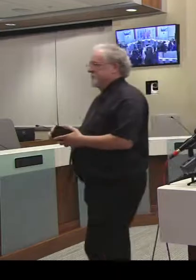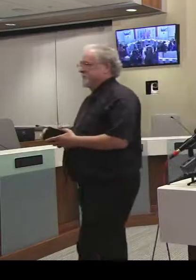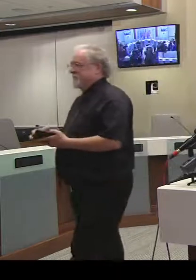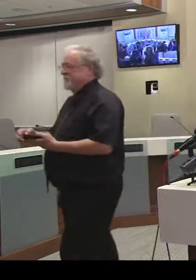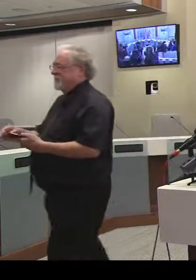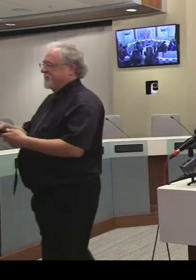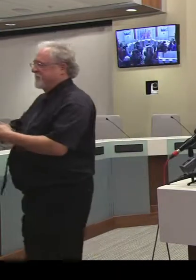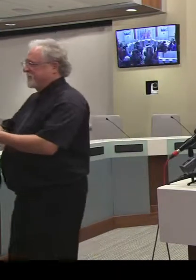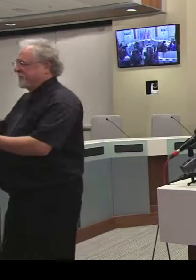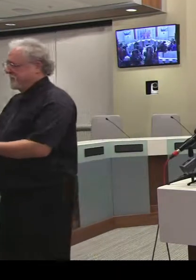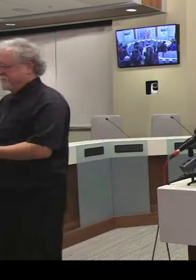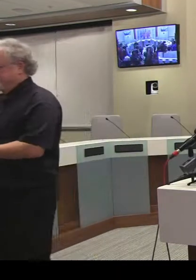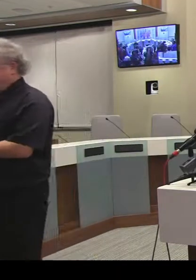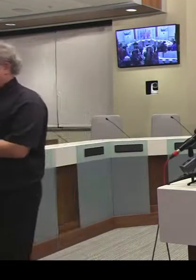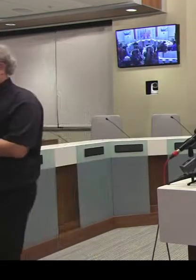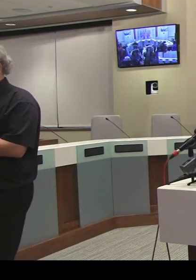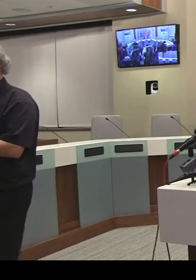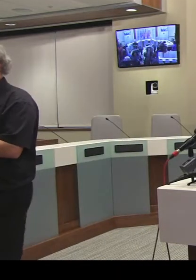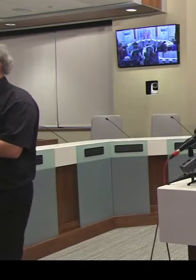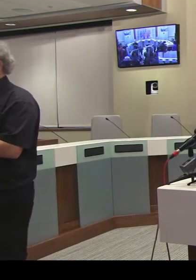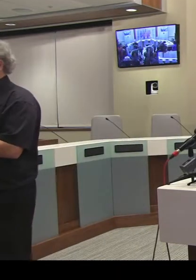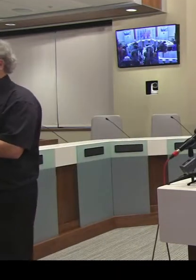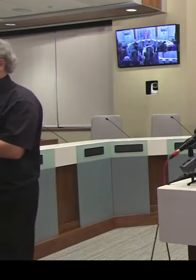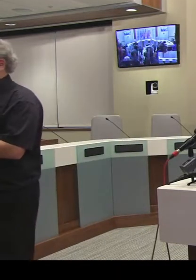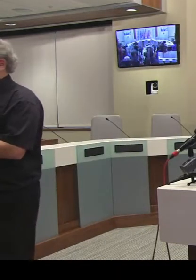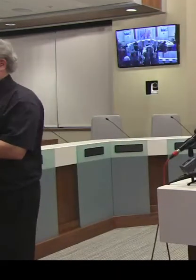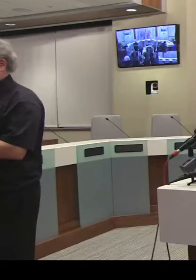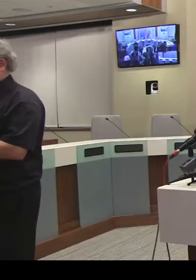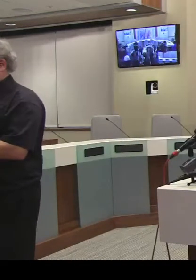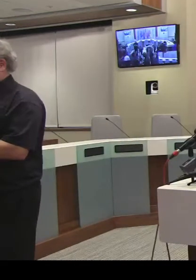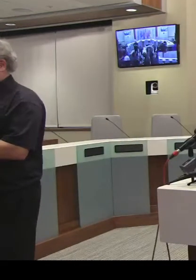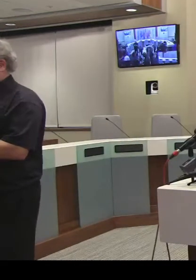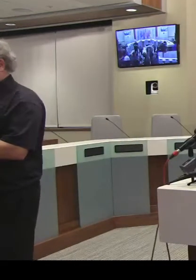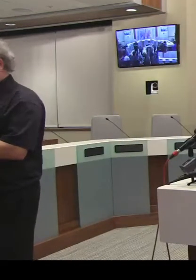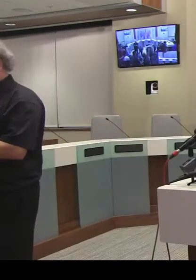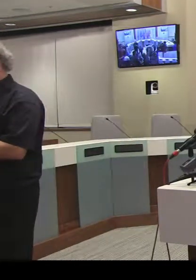I knew they were going to do it.